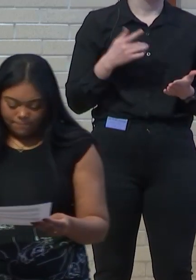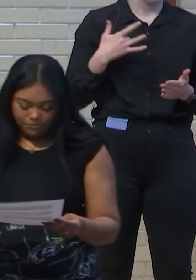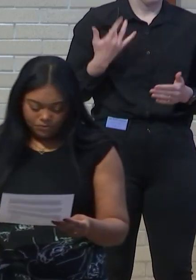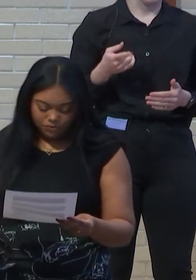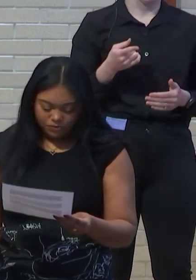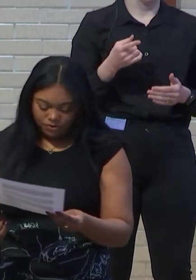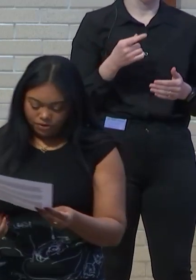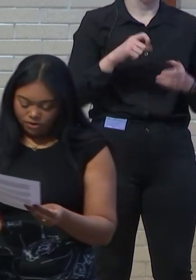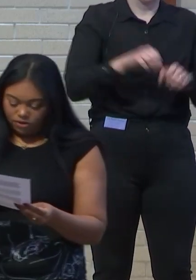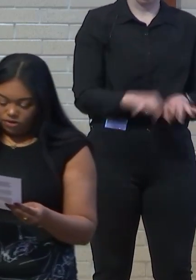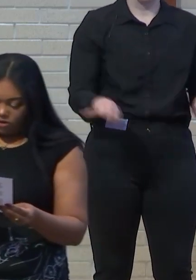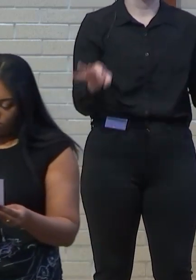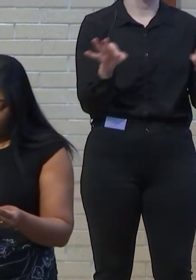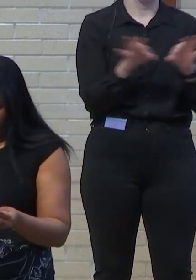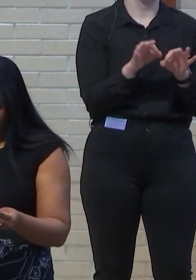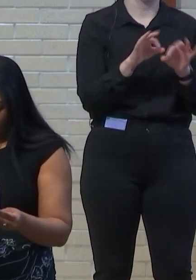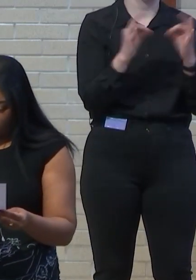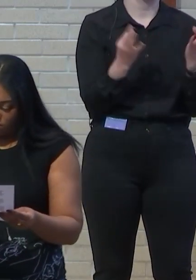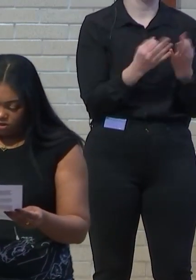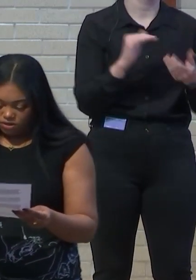together.